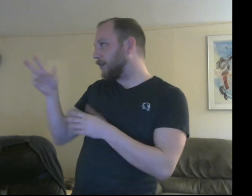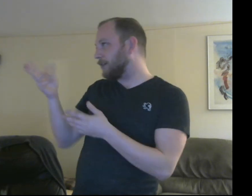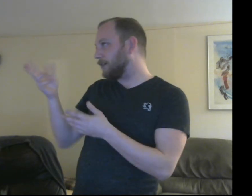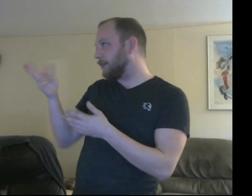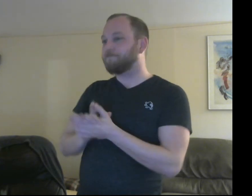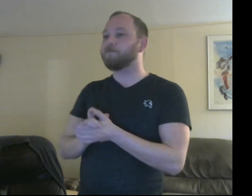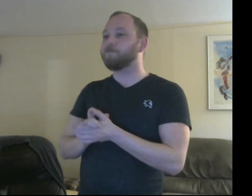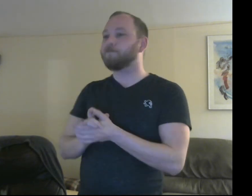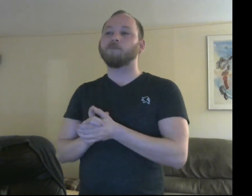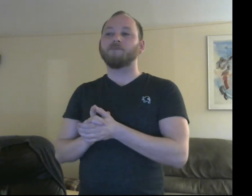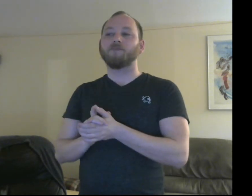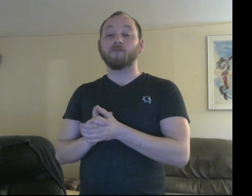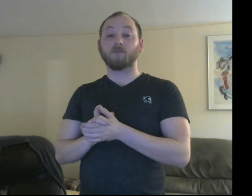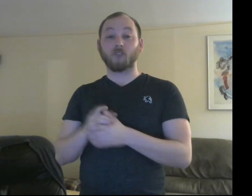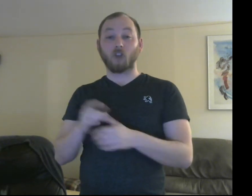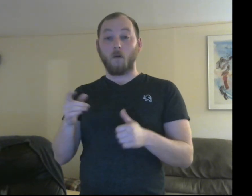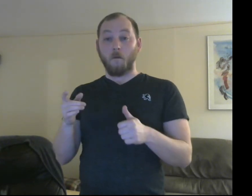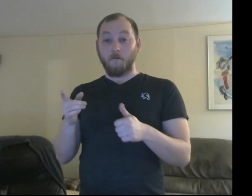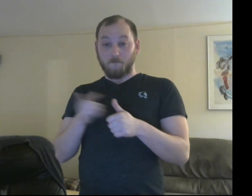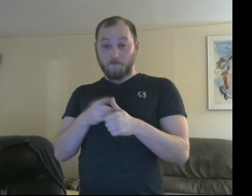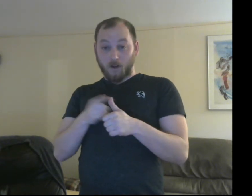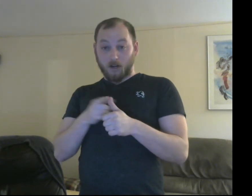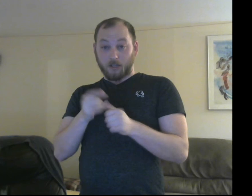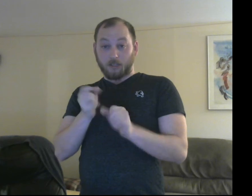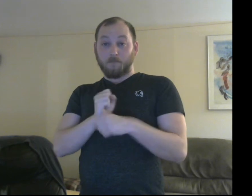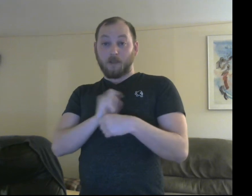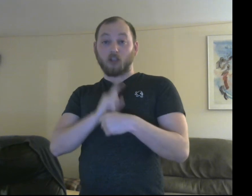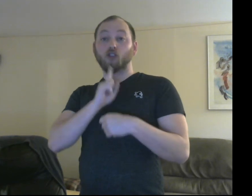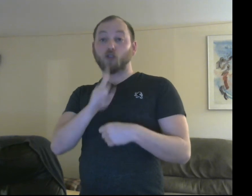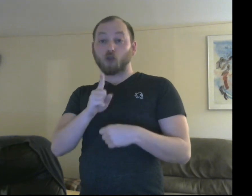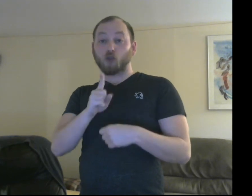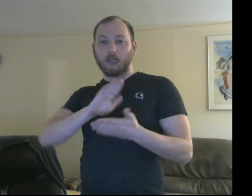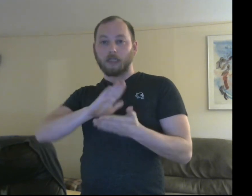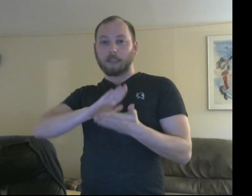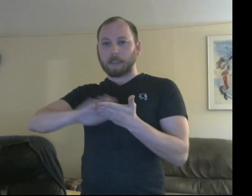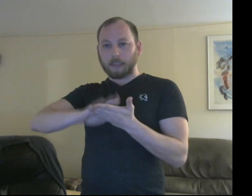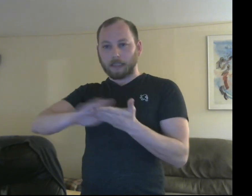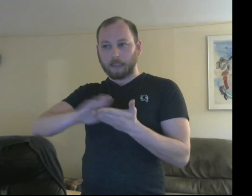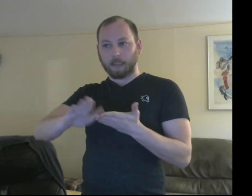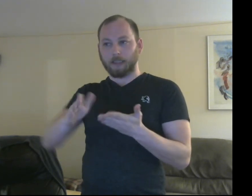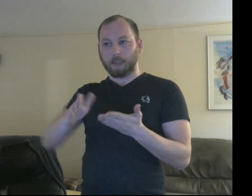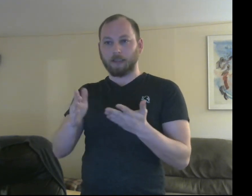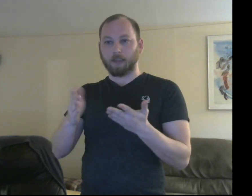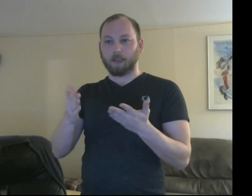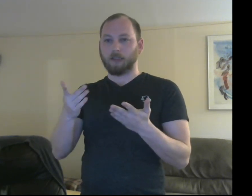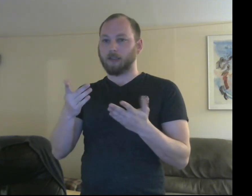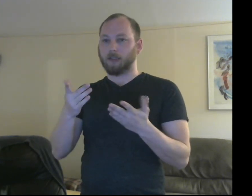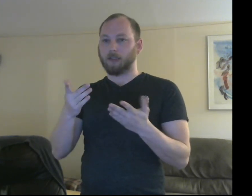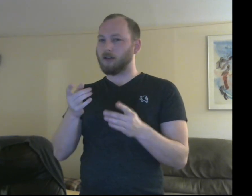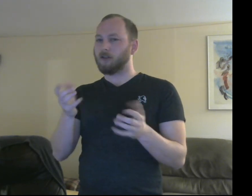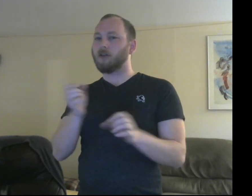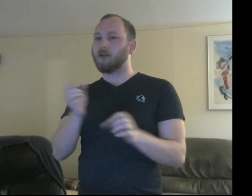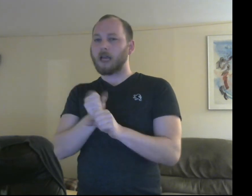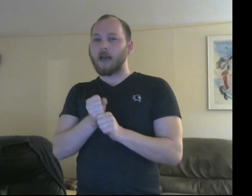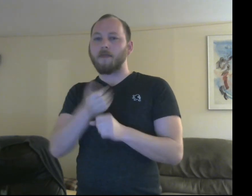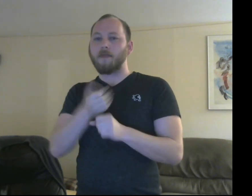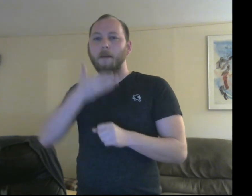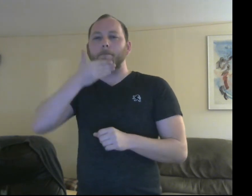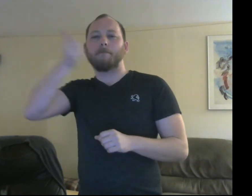Make sure that it's clean before you clean it. That way you get the best look and shine